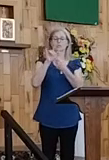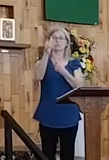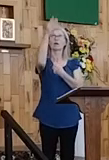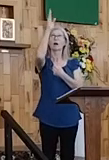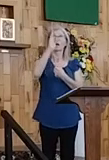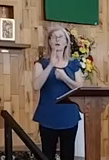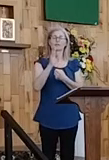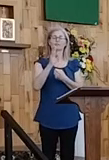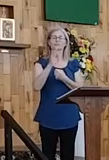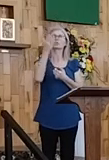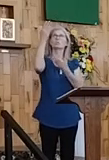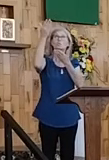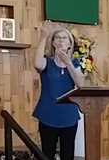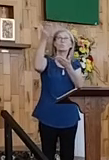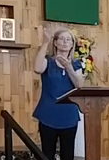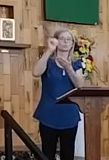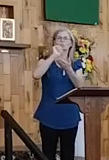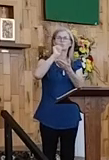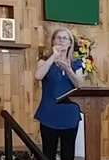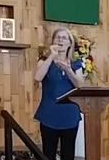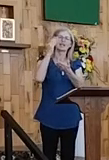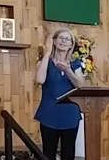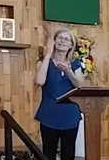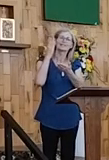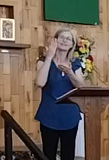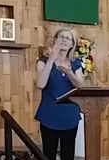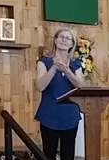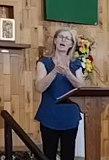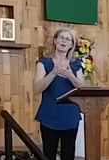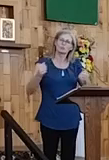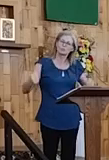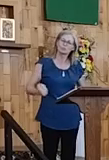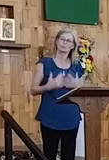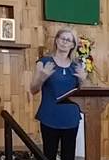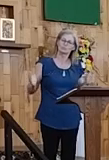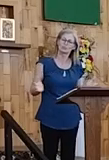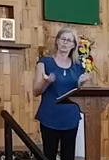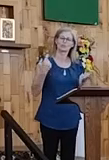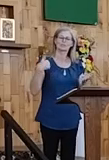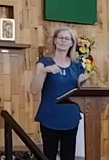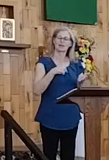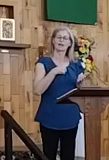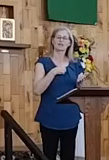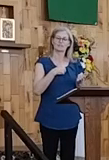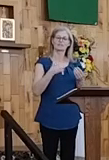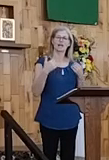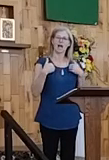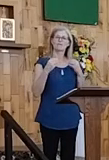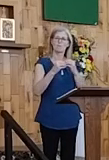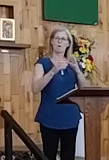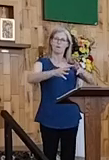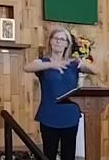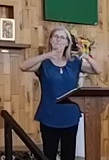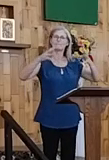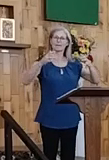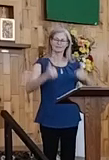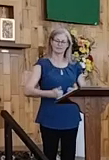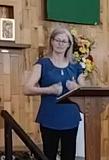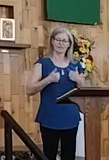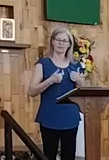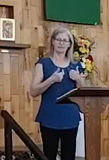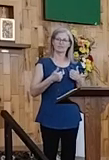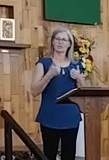God, for you do not cease to spur us on to possess a more abundant life. And